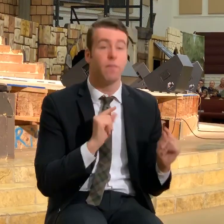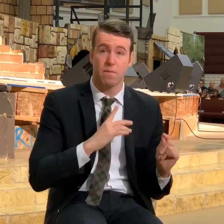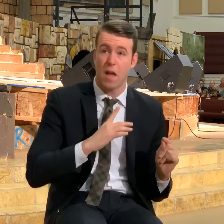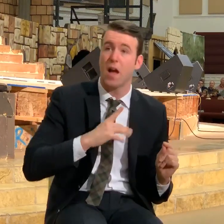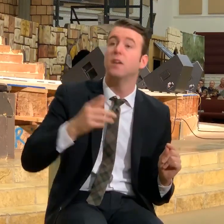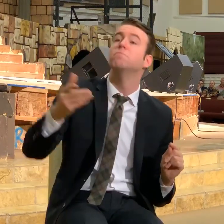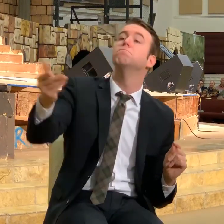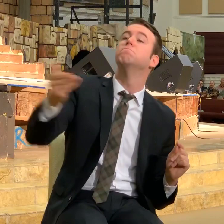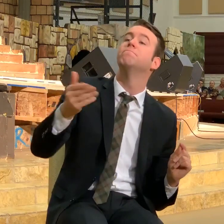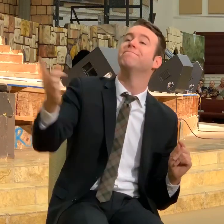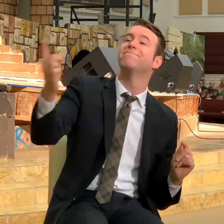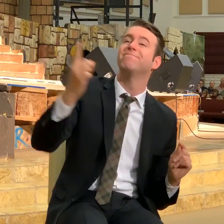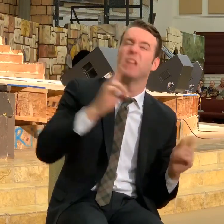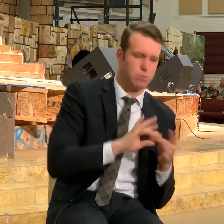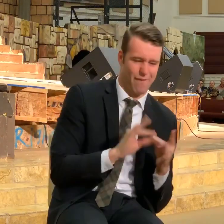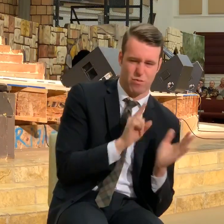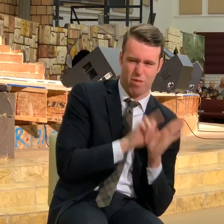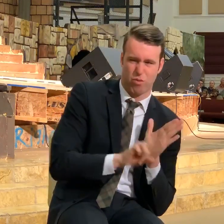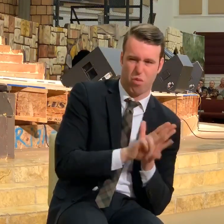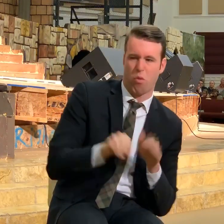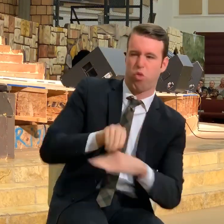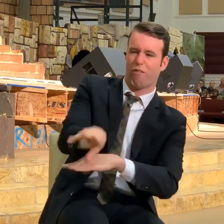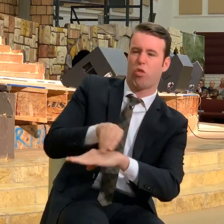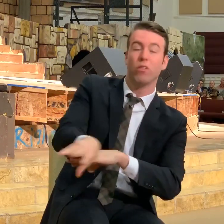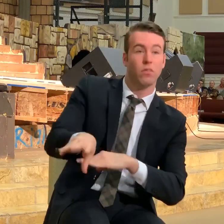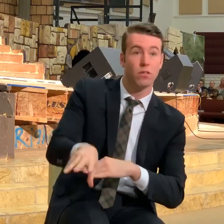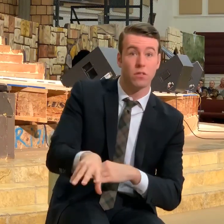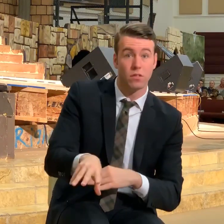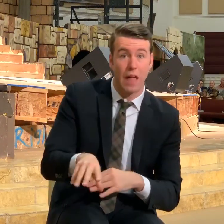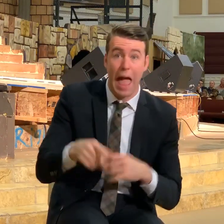they can influence them. I'm preaching to you.